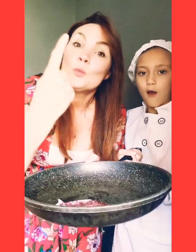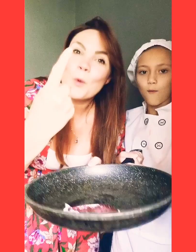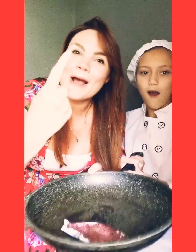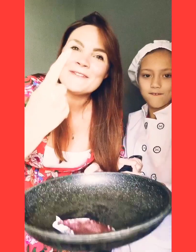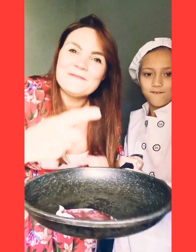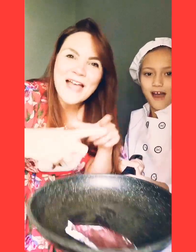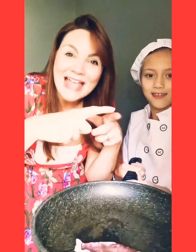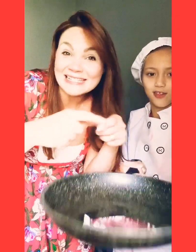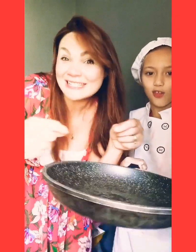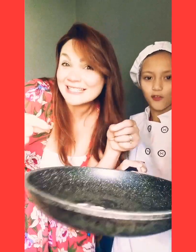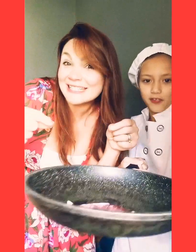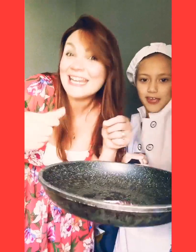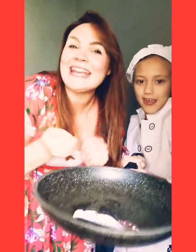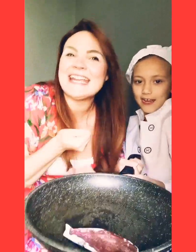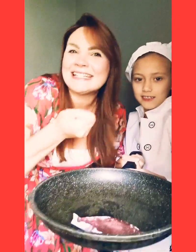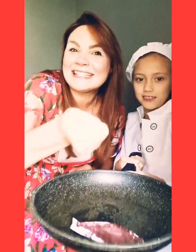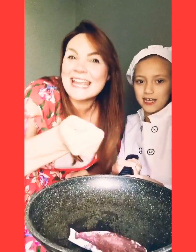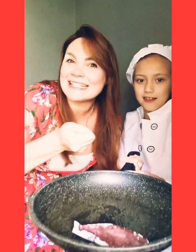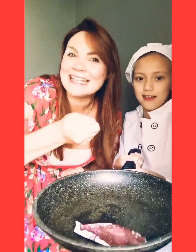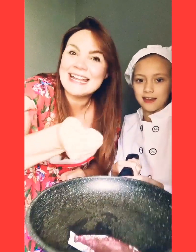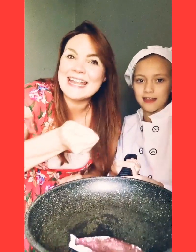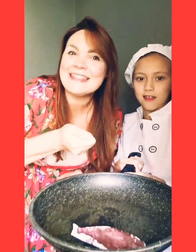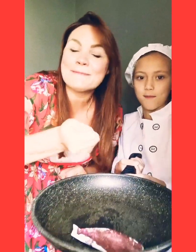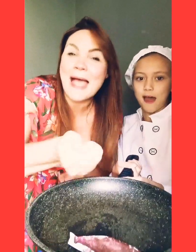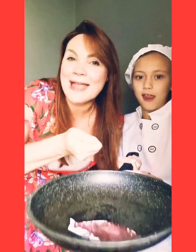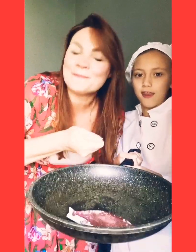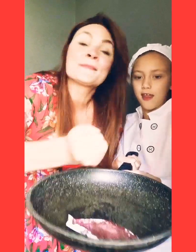Oh, one. 1 fat sausage sizzling in the pan.